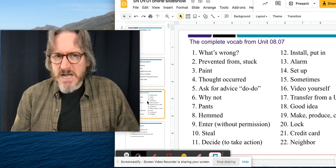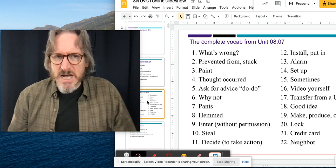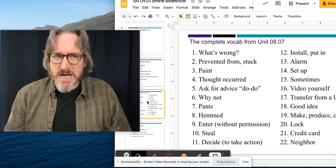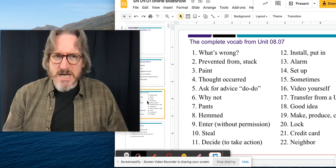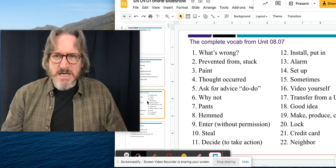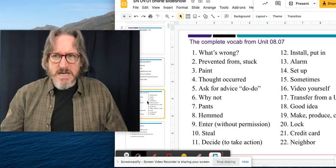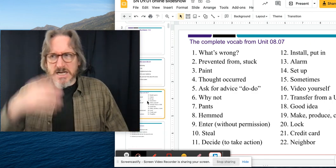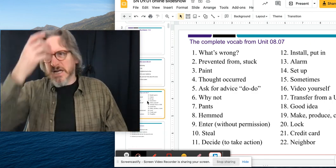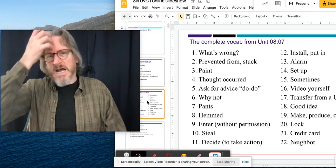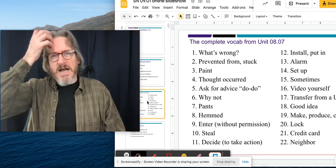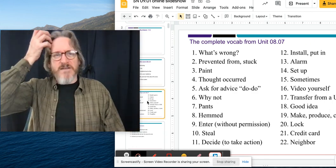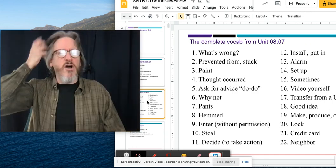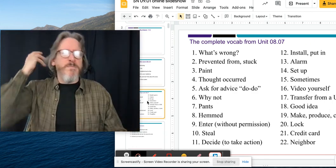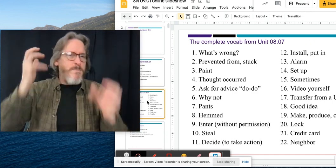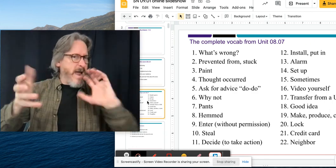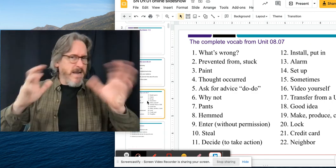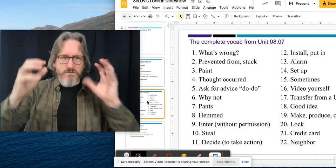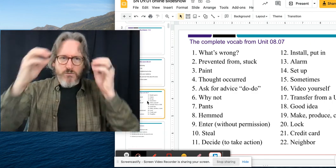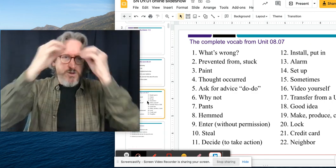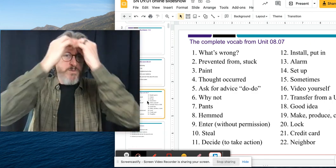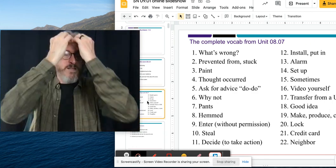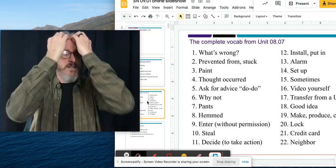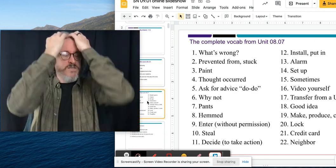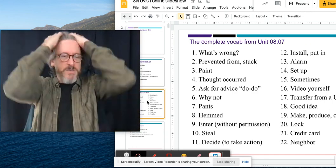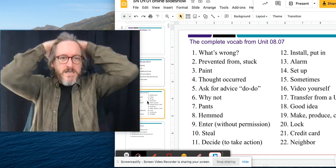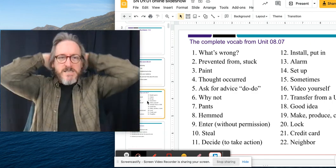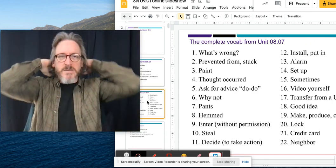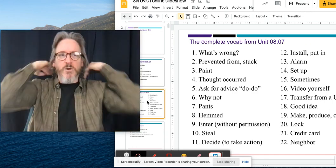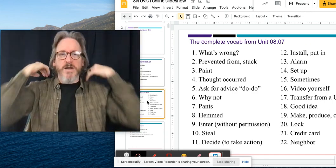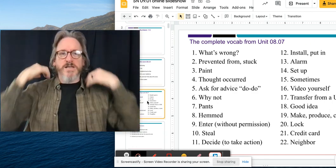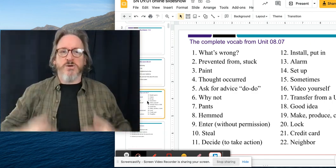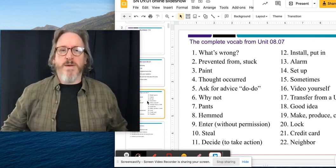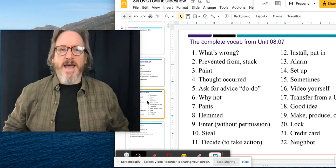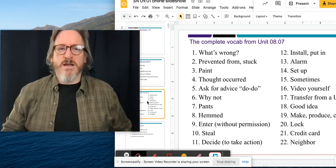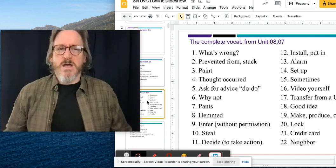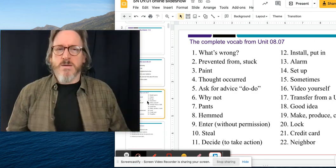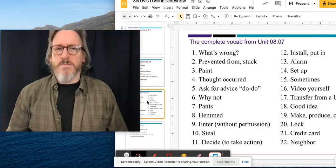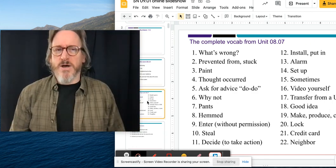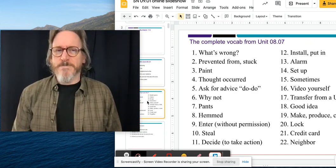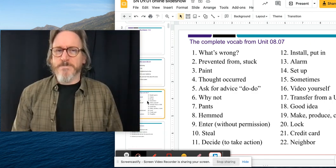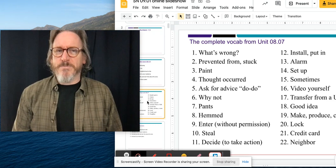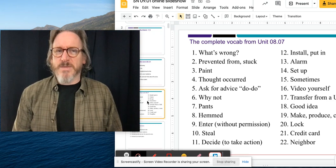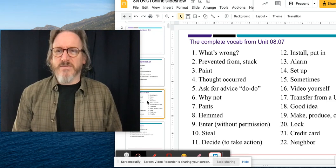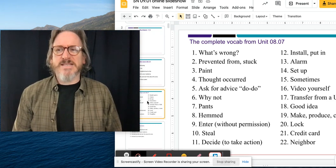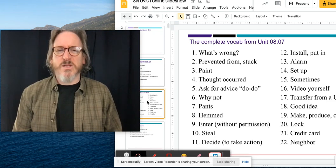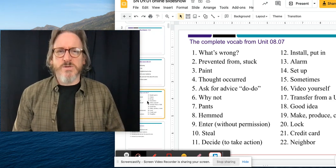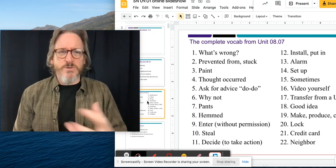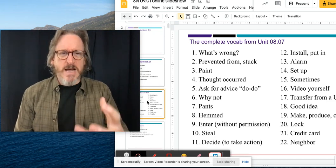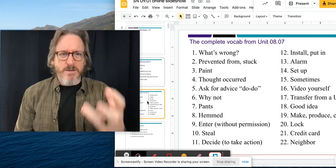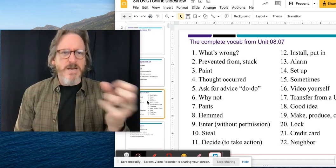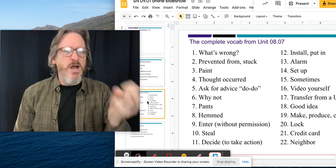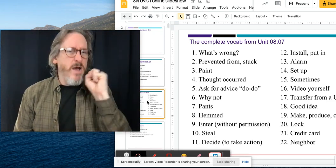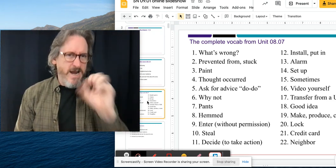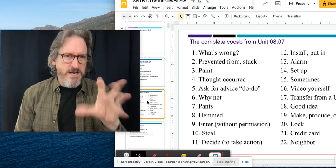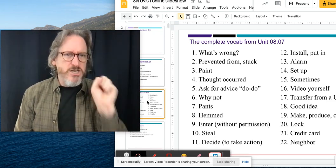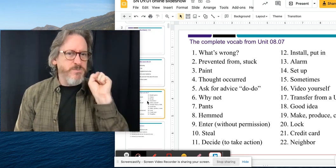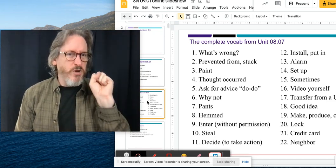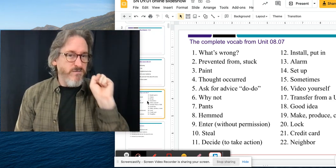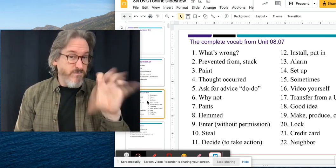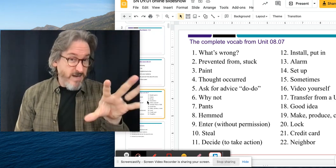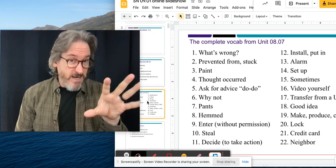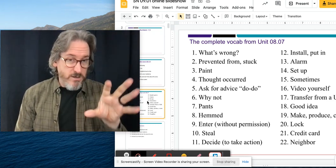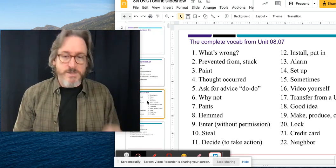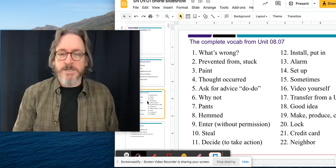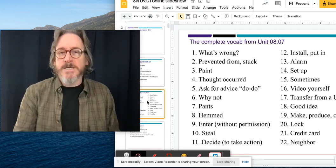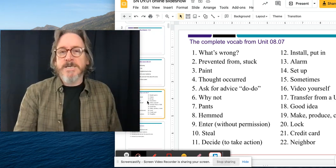files. I've gone back and forth with it. This one didn't seem quite so bad, but if it slows you down, let me know, and I can just